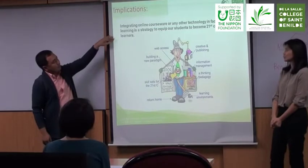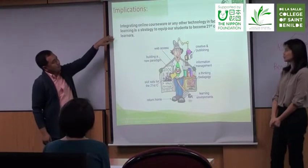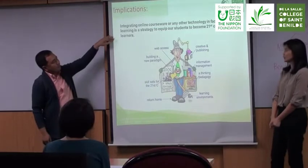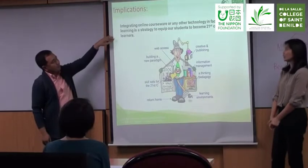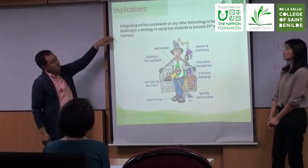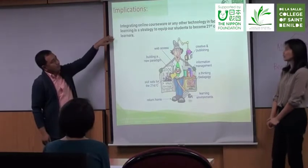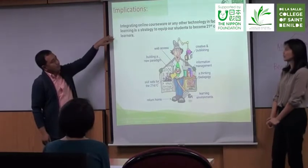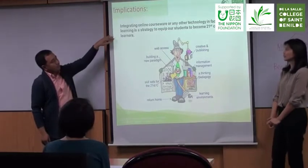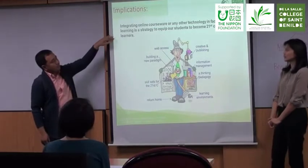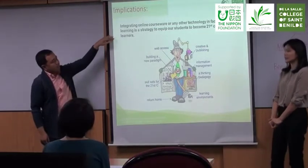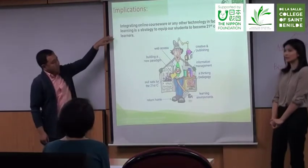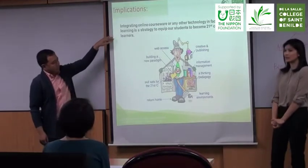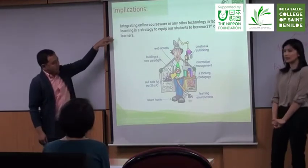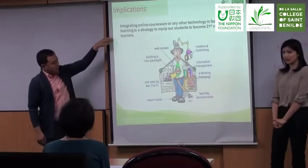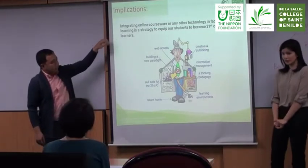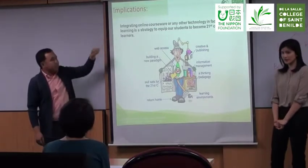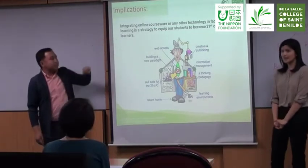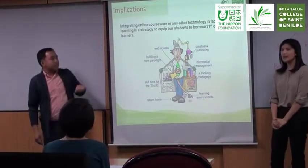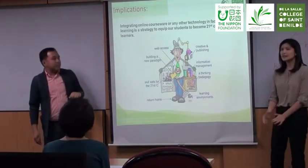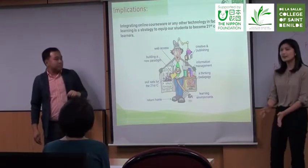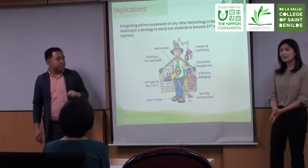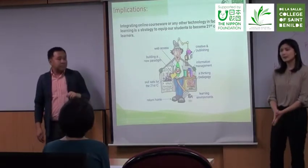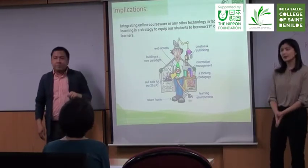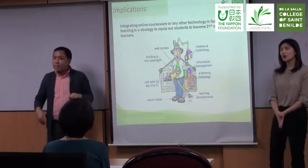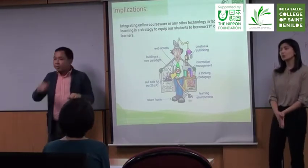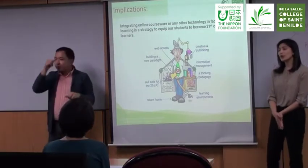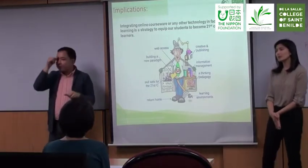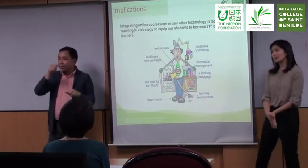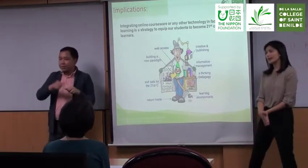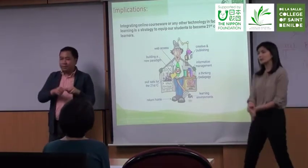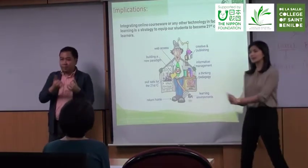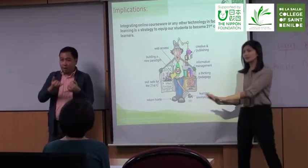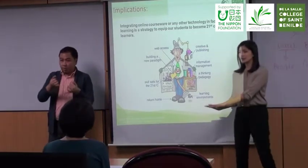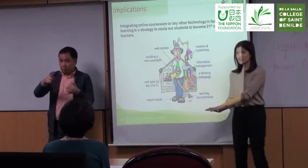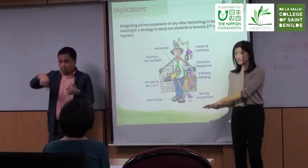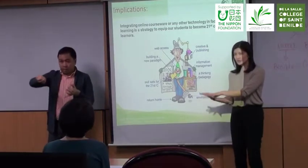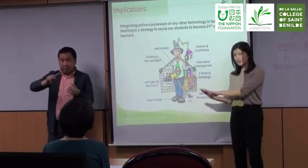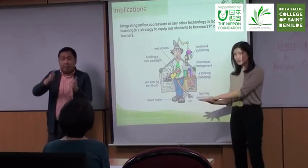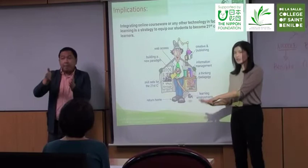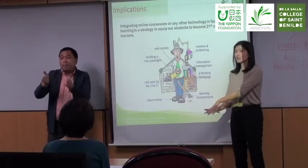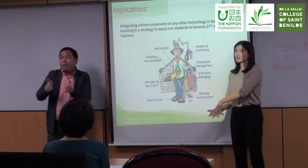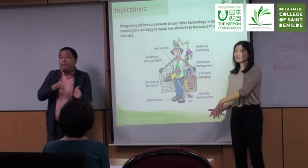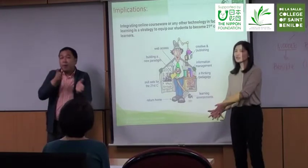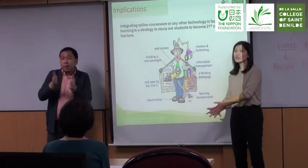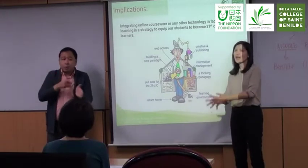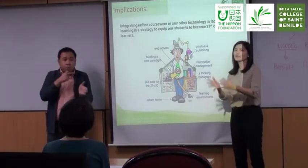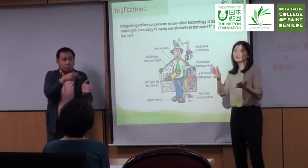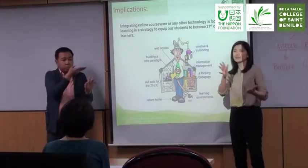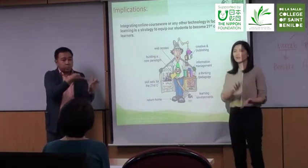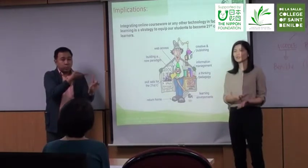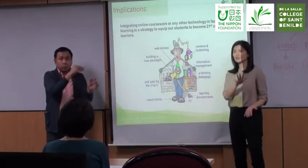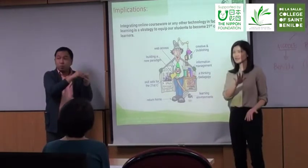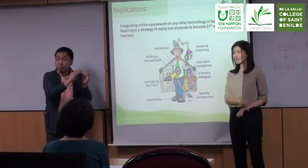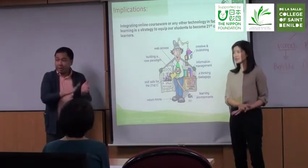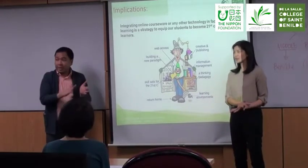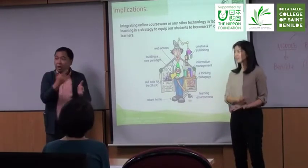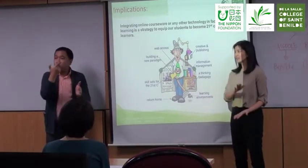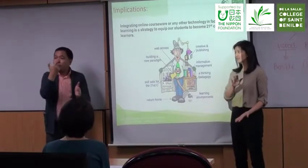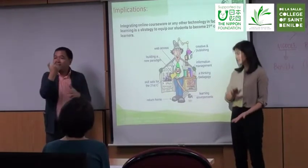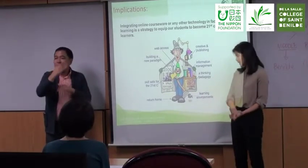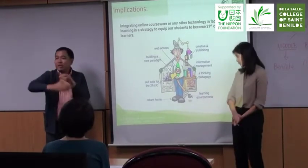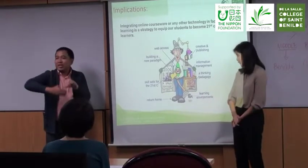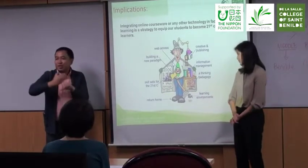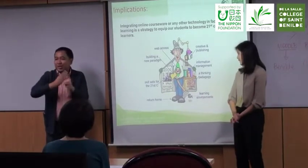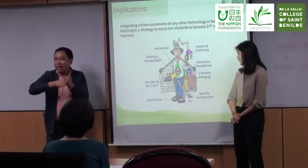our students to become 21st century learners. Remember, we are preparing 21st century learners, so we have to be 21st